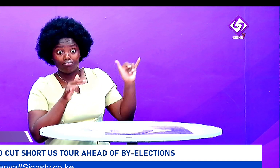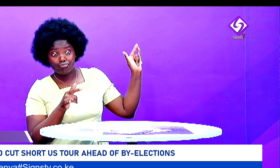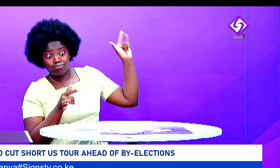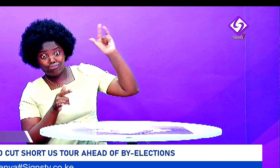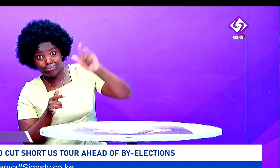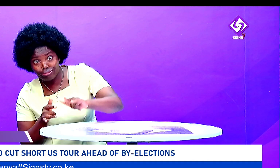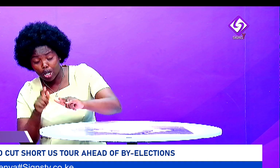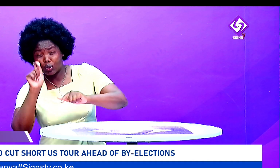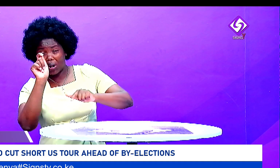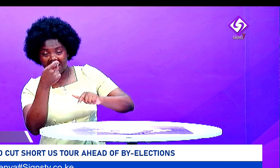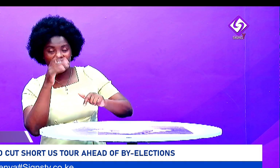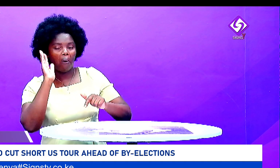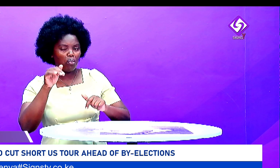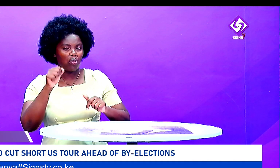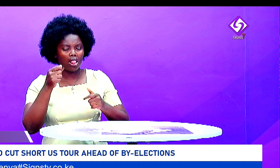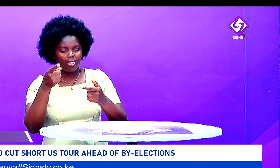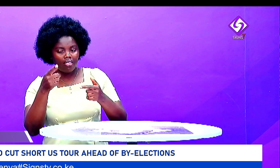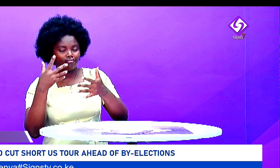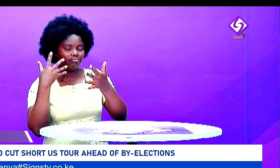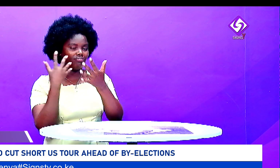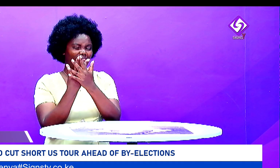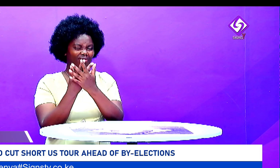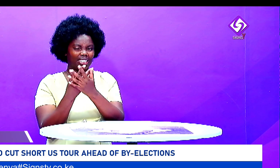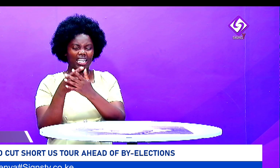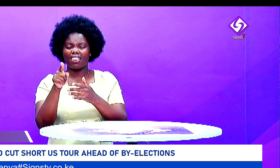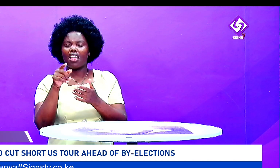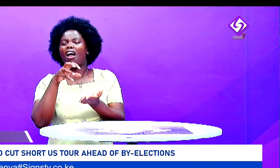abduct him when he arrives at the airport.